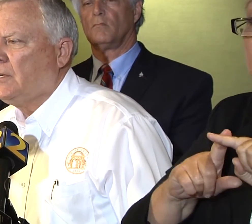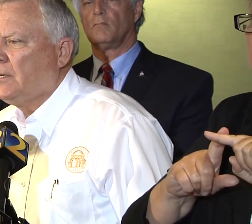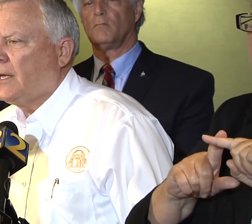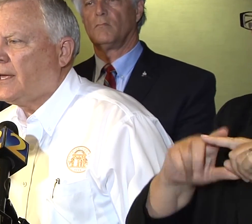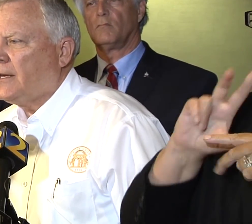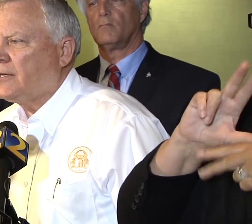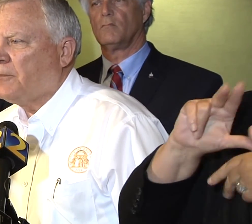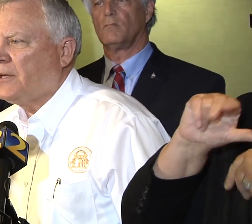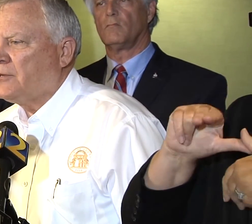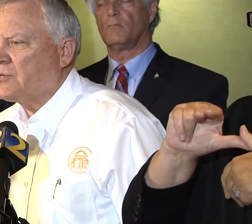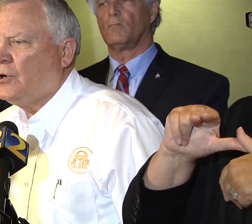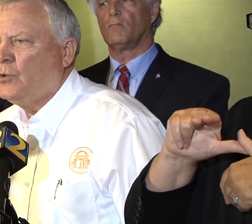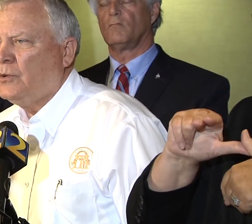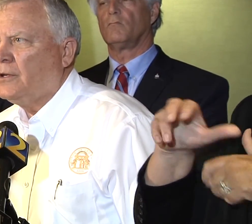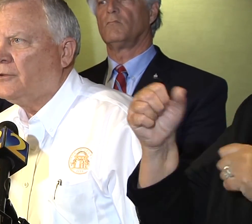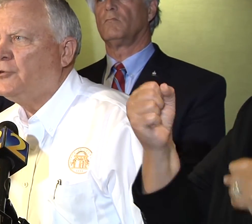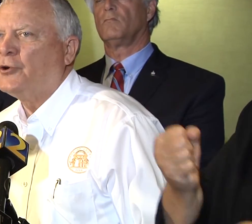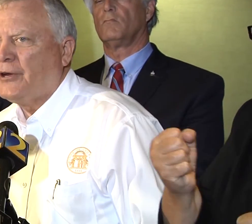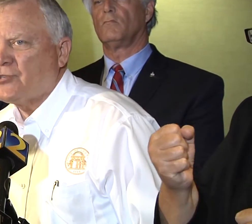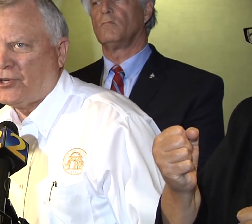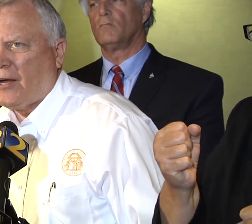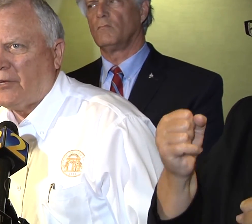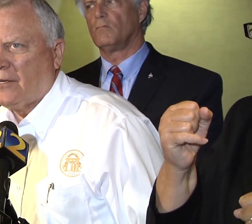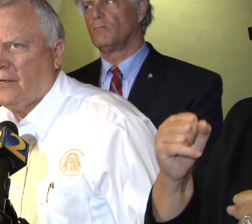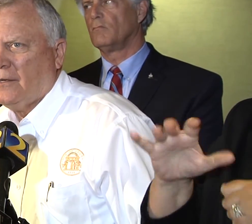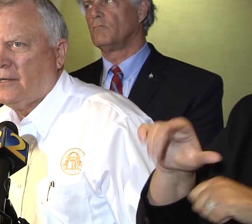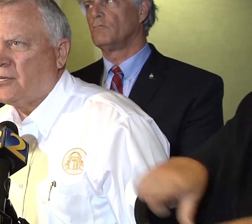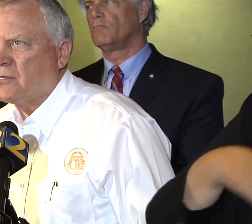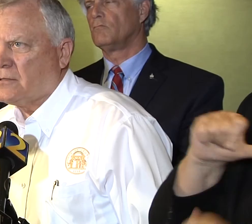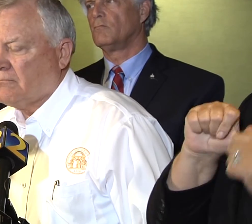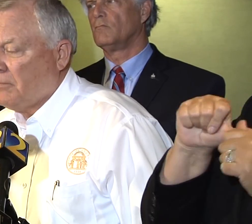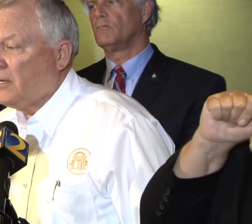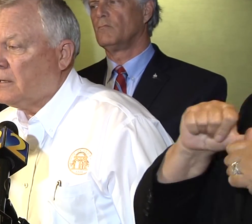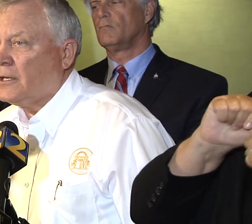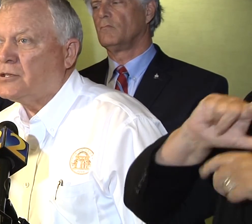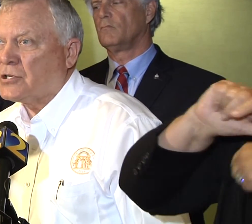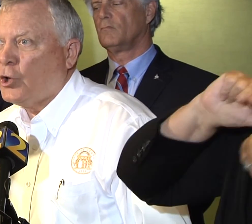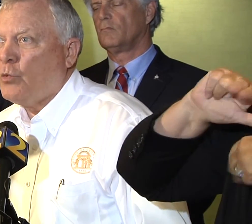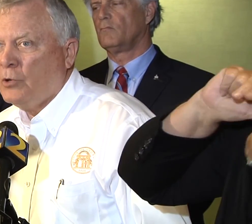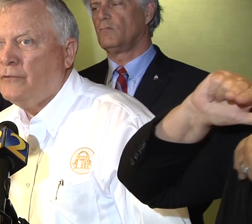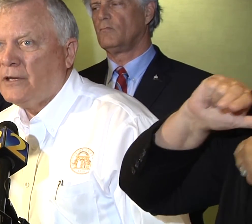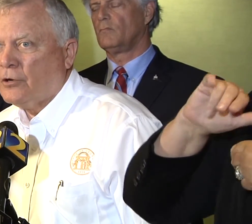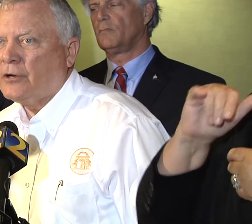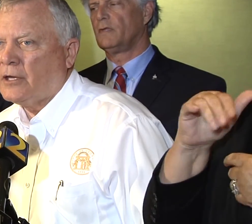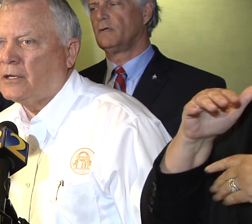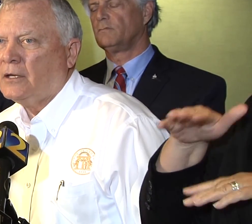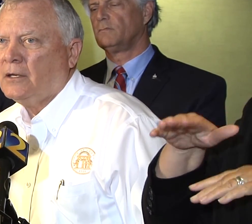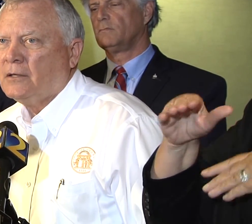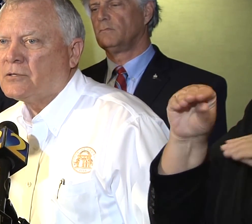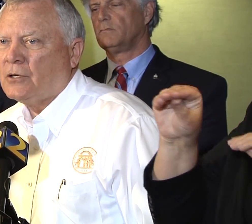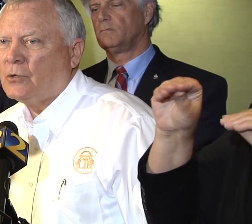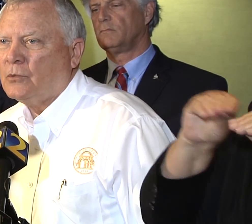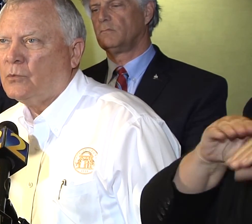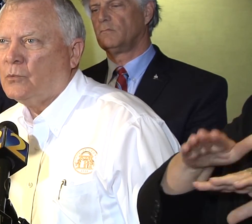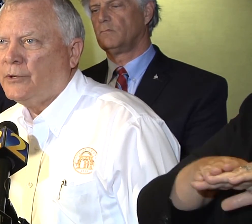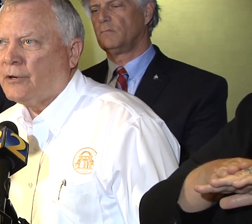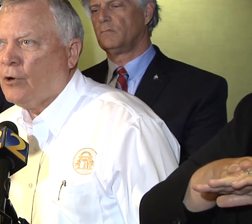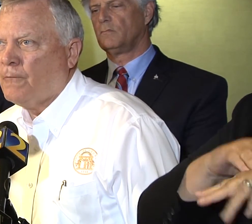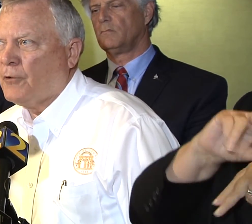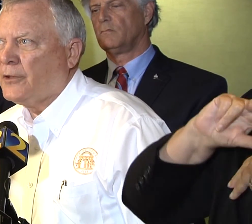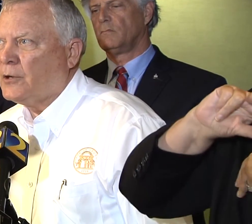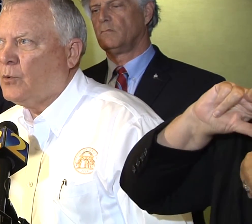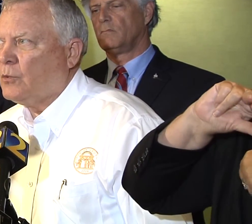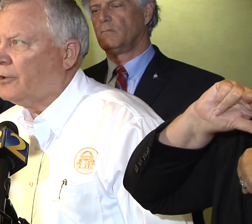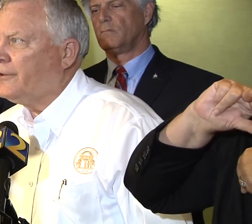coast, and it depends on the duration of it. It has been a slow-moving hurricane, so we